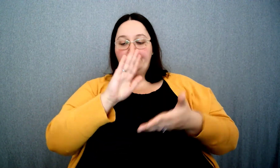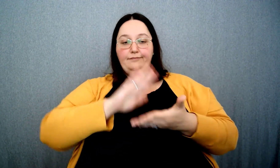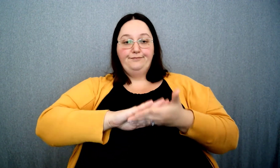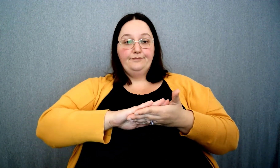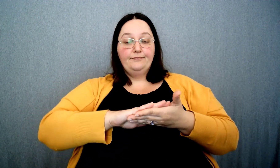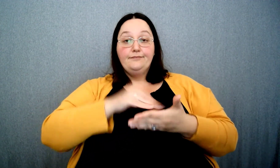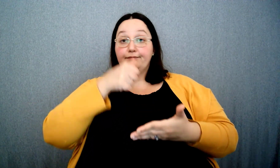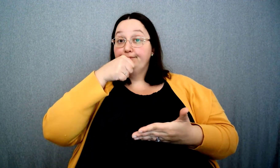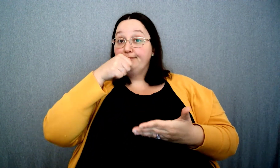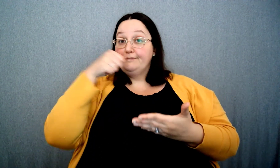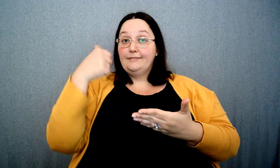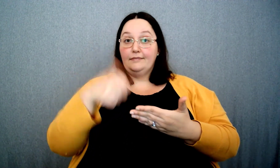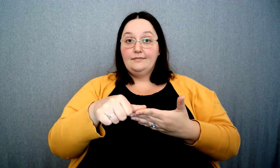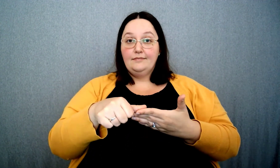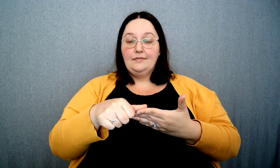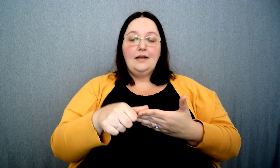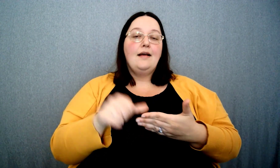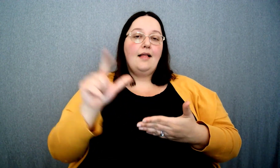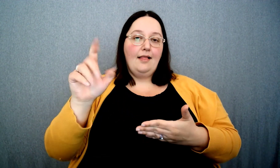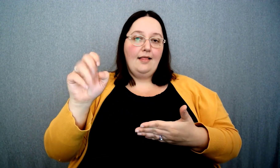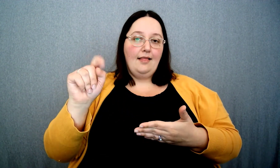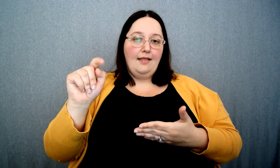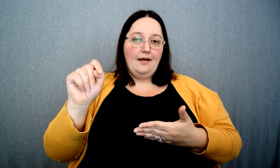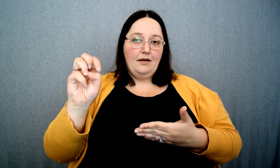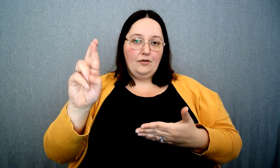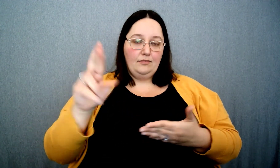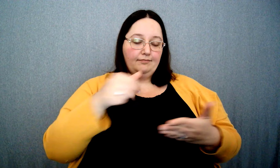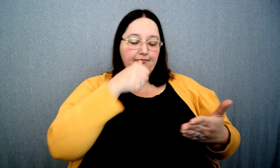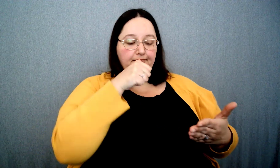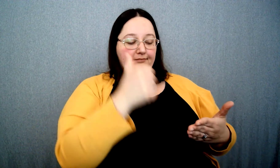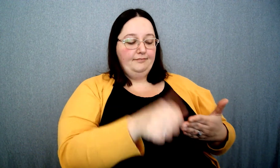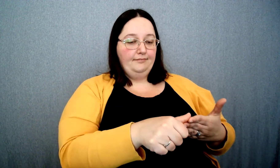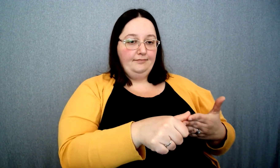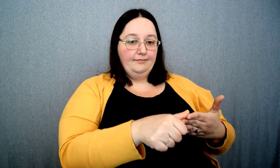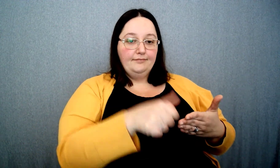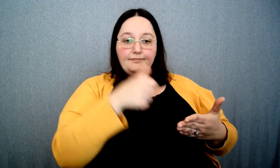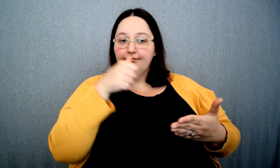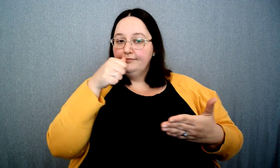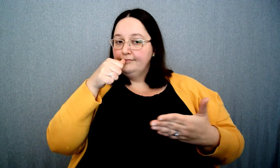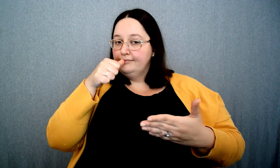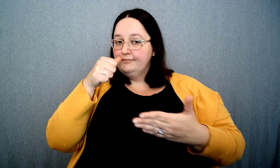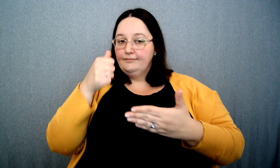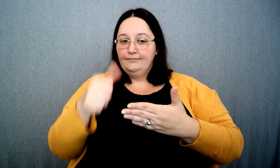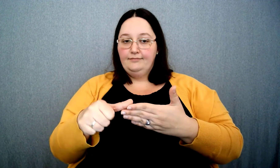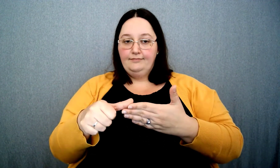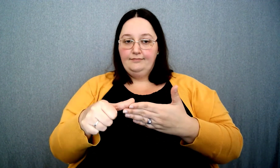you would sign letter this way, like you're putting a stamp in the corner of an envelope.